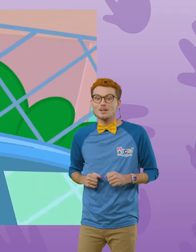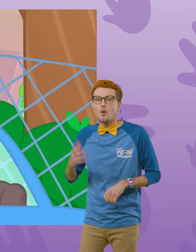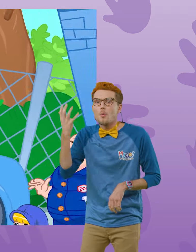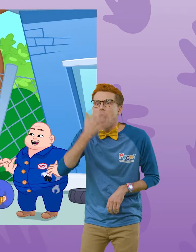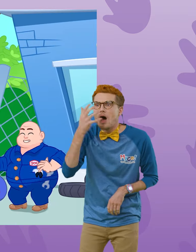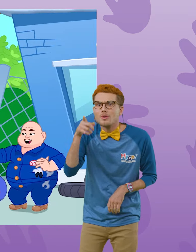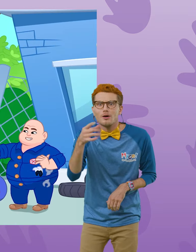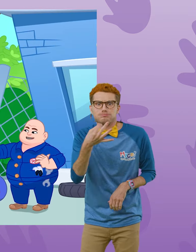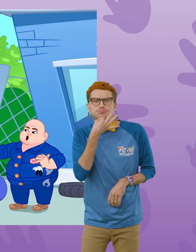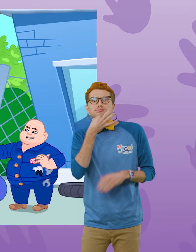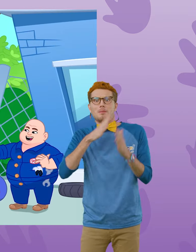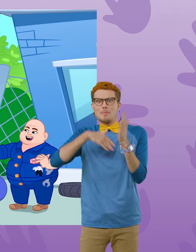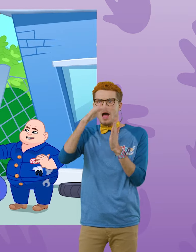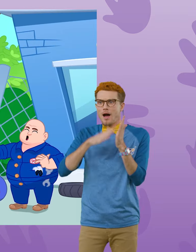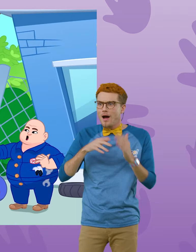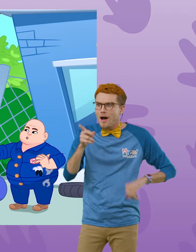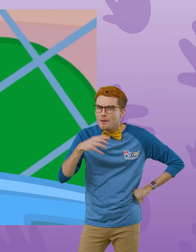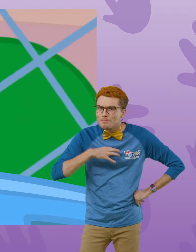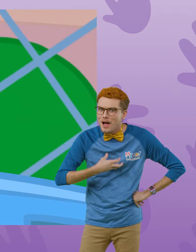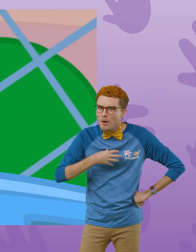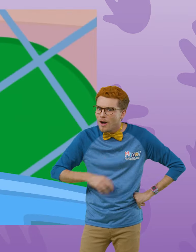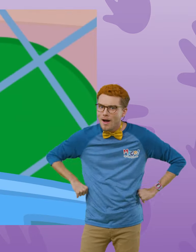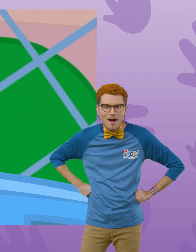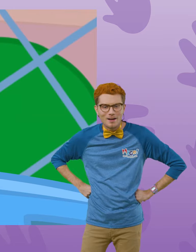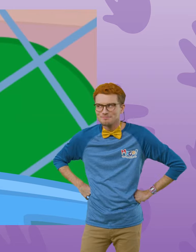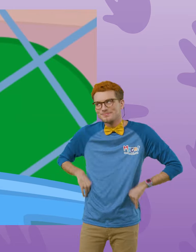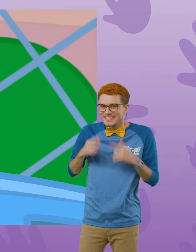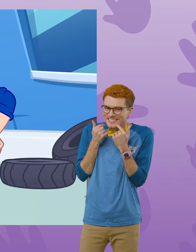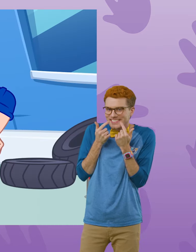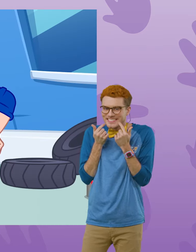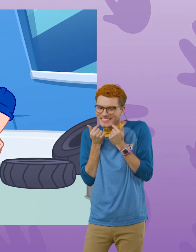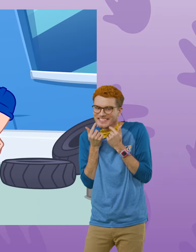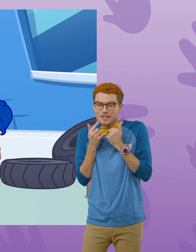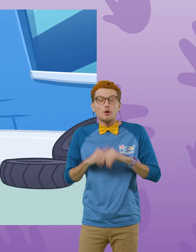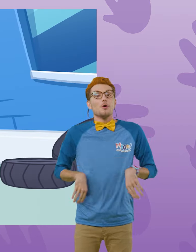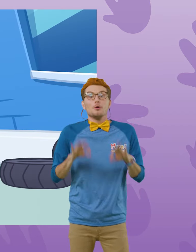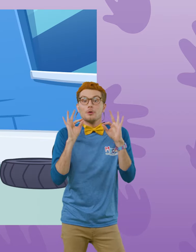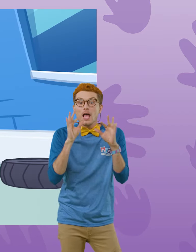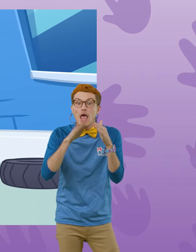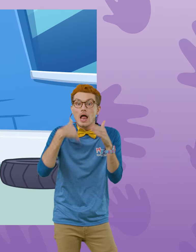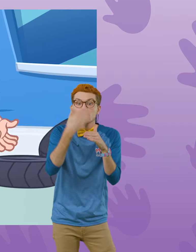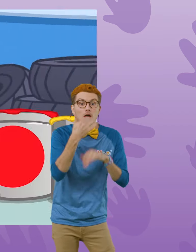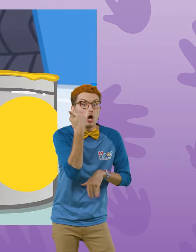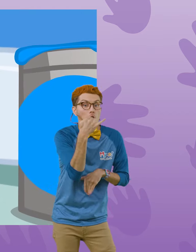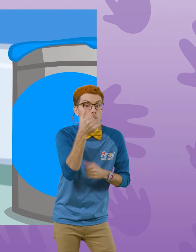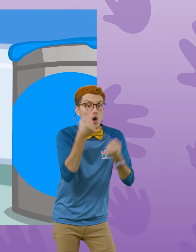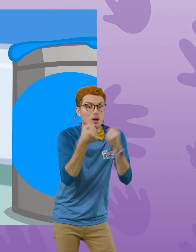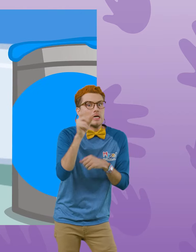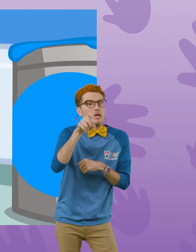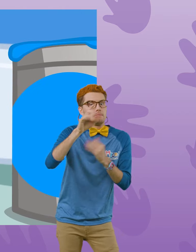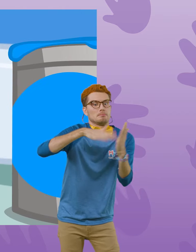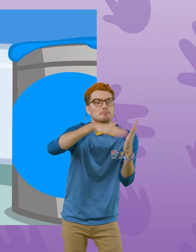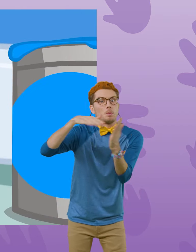Wow, you are really good at painting, Morphle. Okay, next up is the yellow